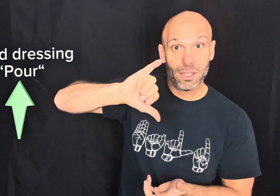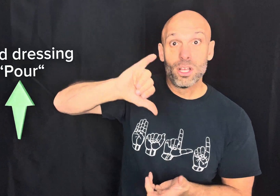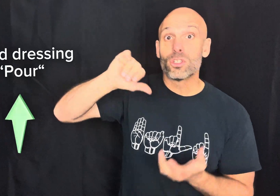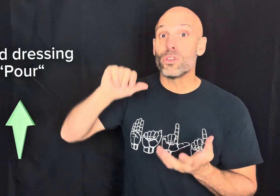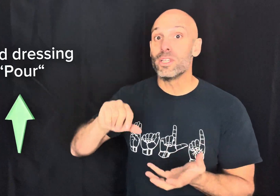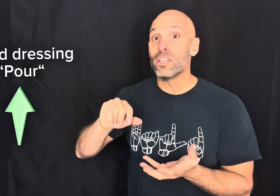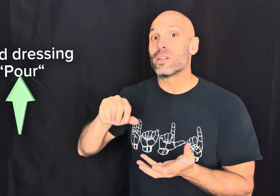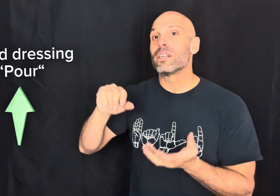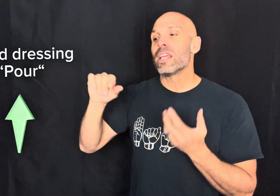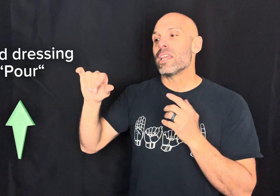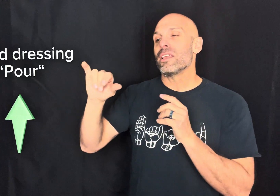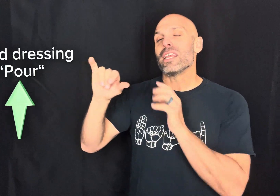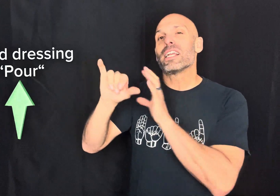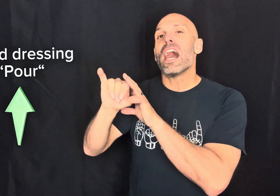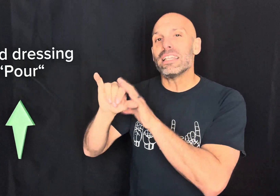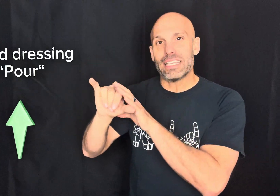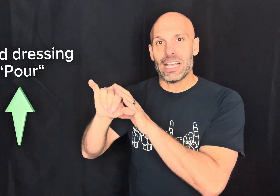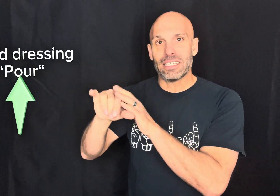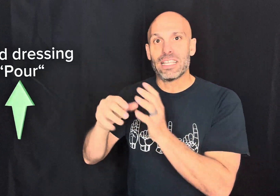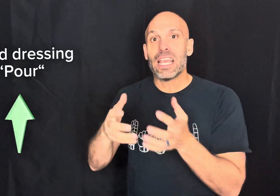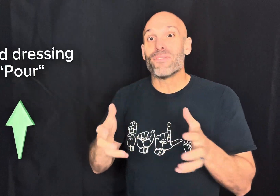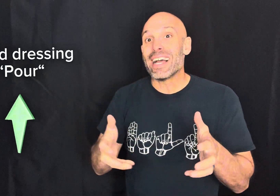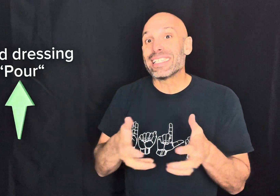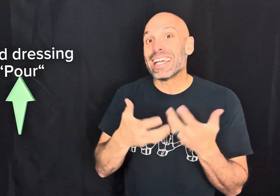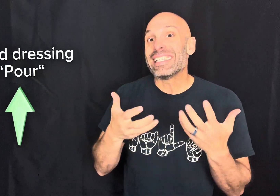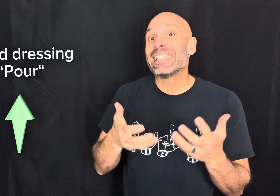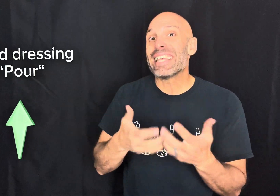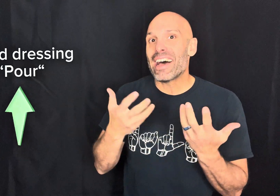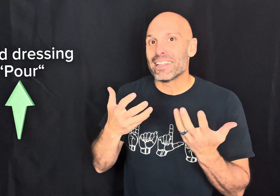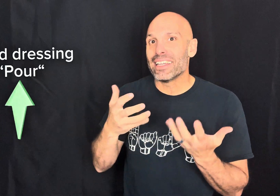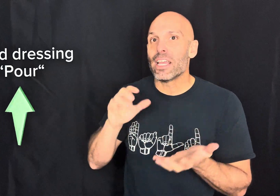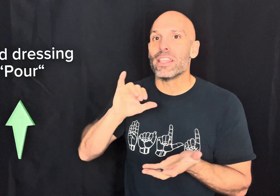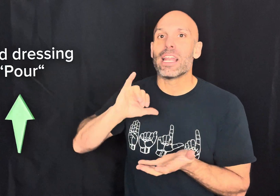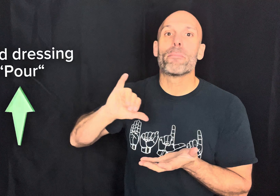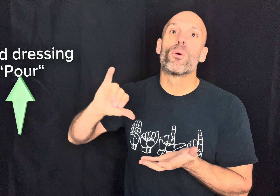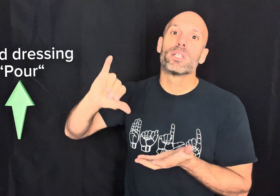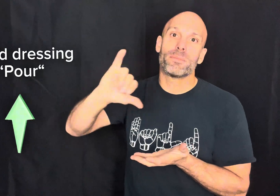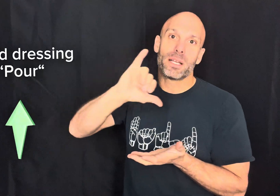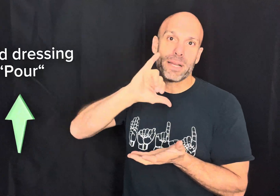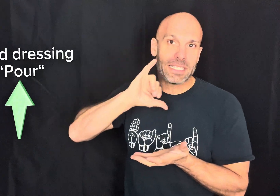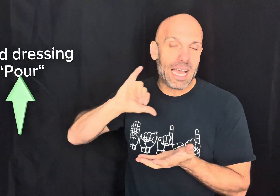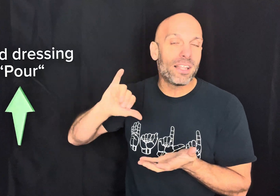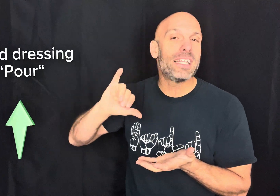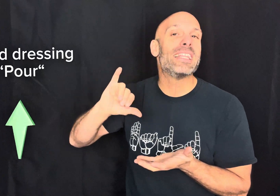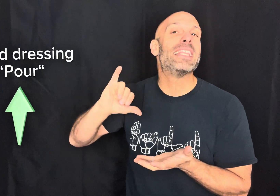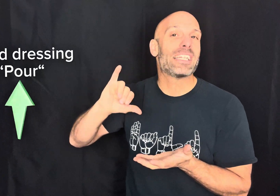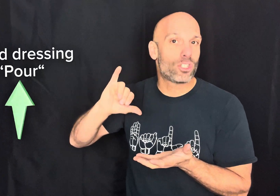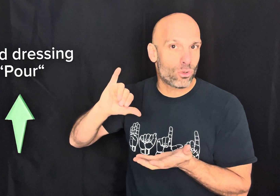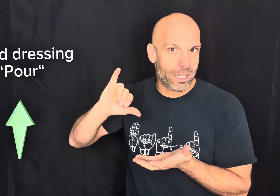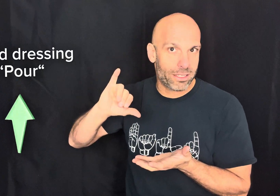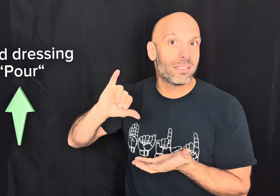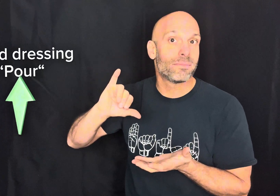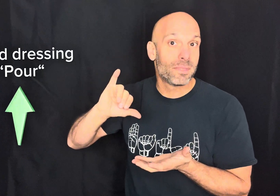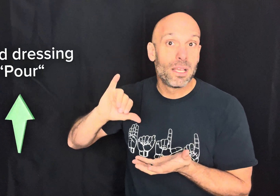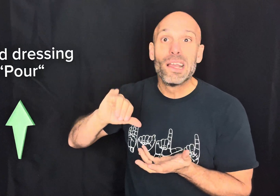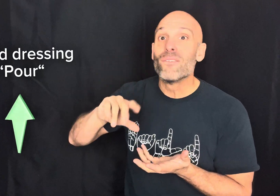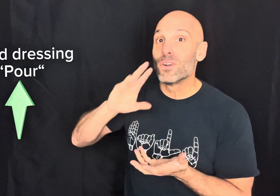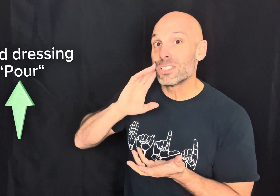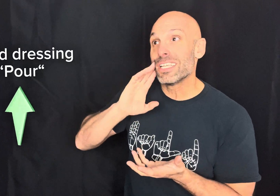So you need to, in context, if I sign salad and then I'm pouring something on my salad, that's dressing. Versus,